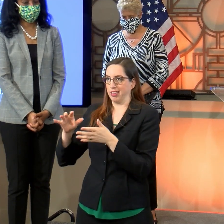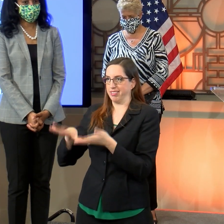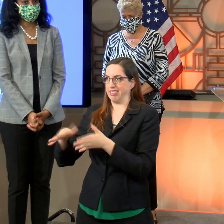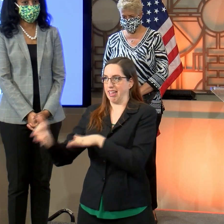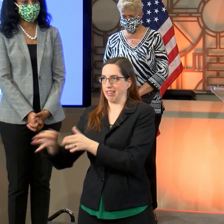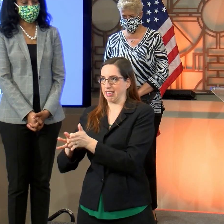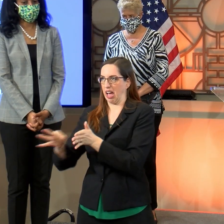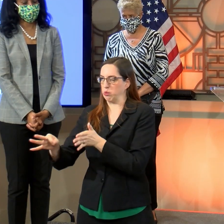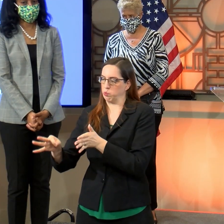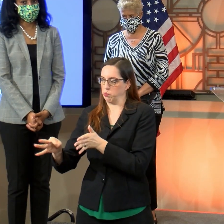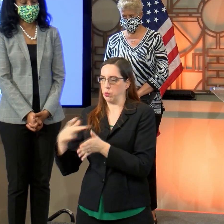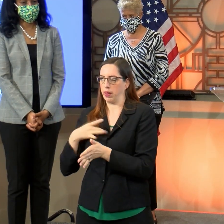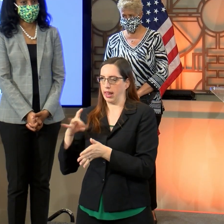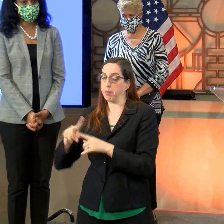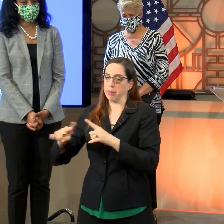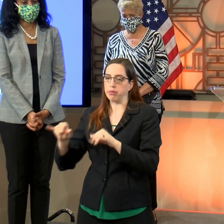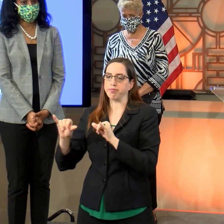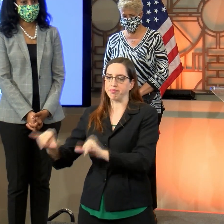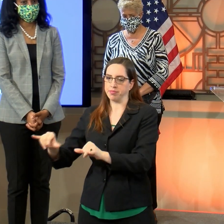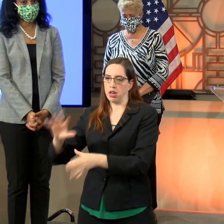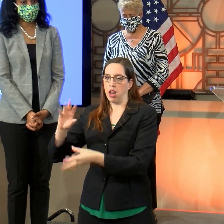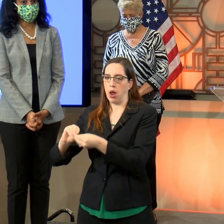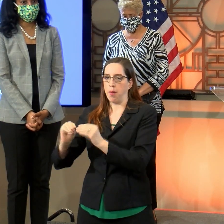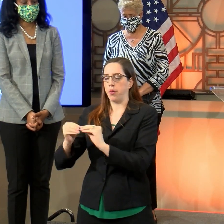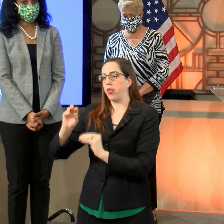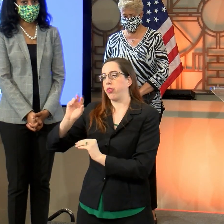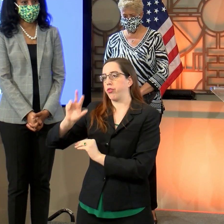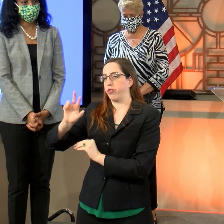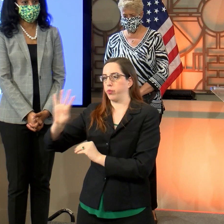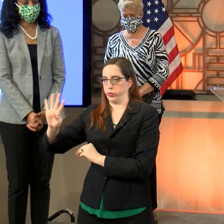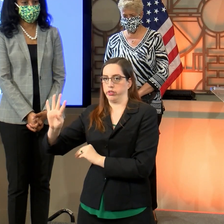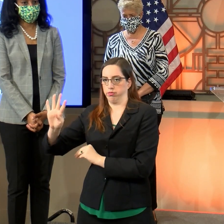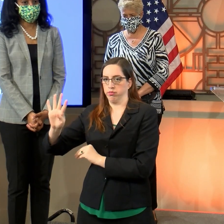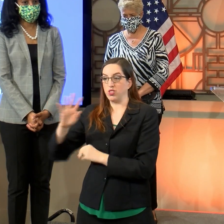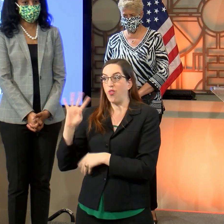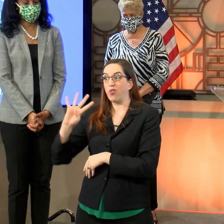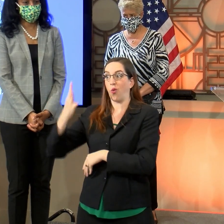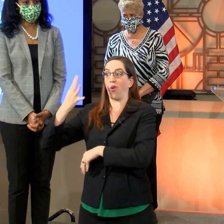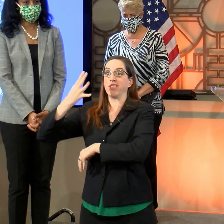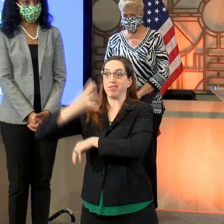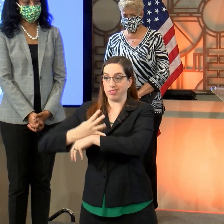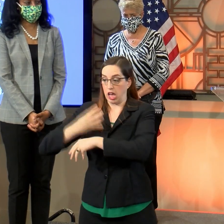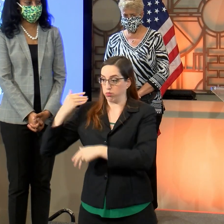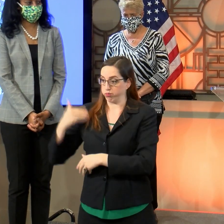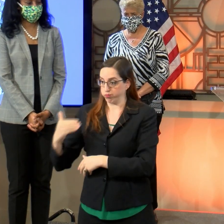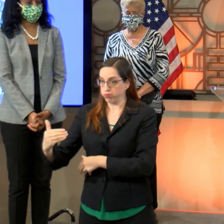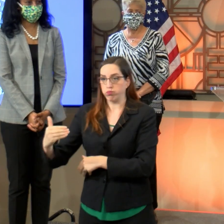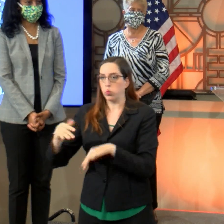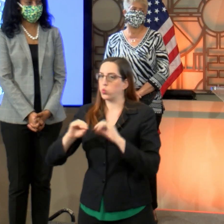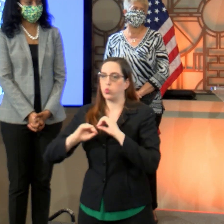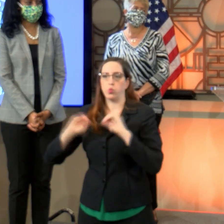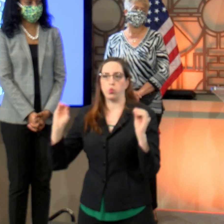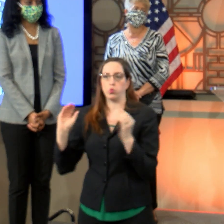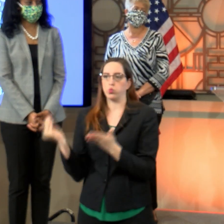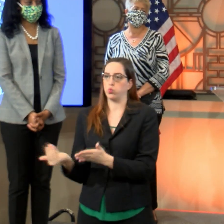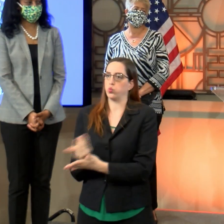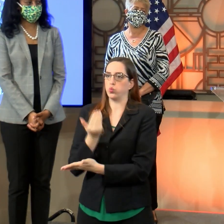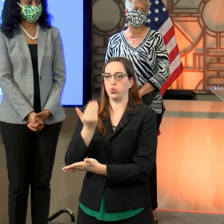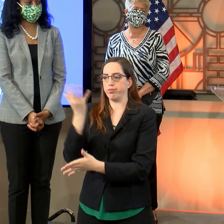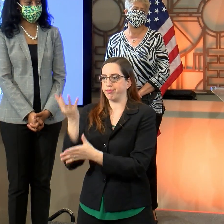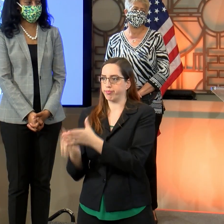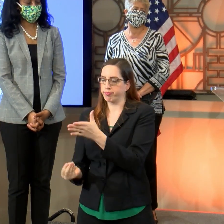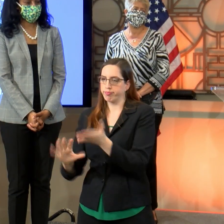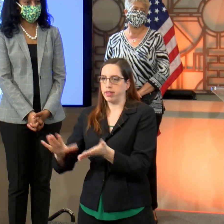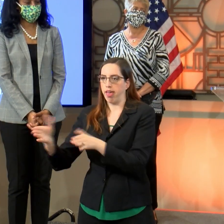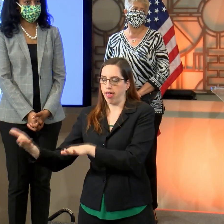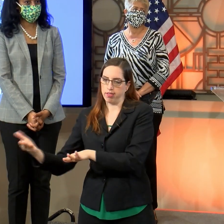the death count remains at 34. That means this is the fourth consecutive day that we are not reporting anyone passing